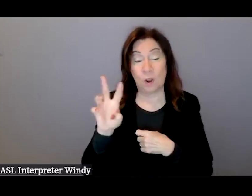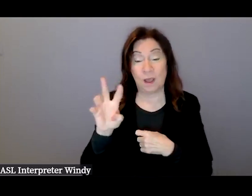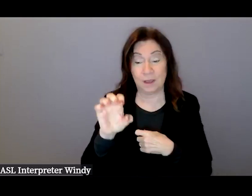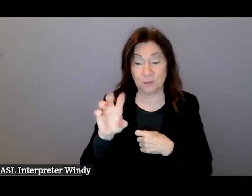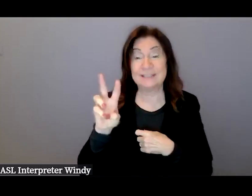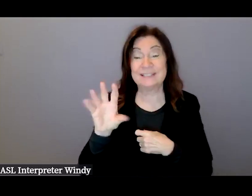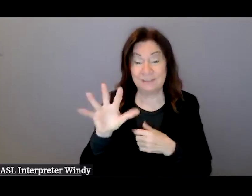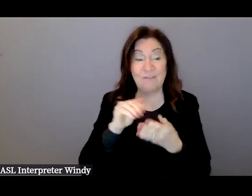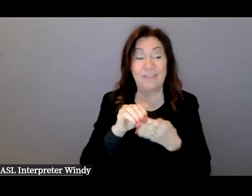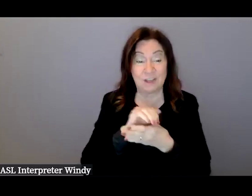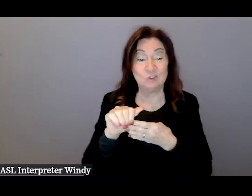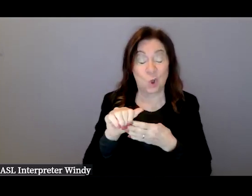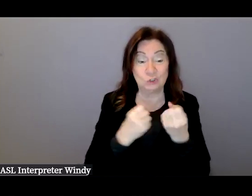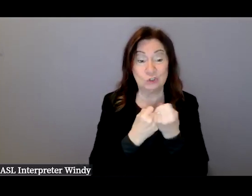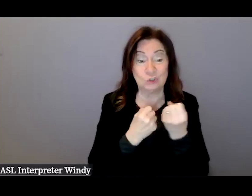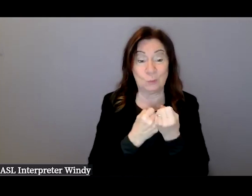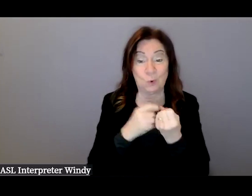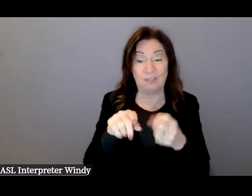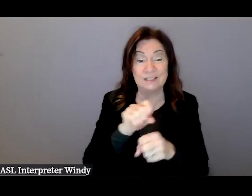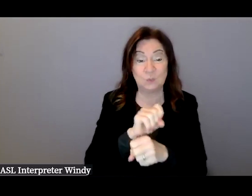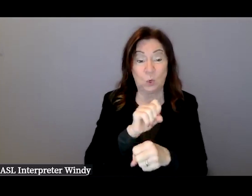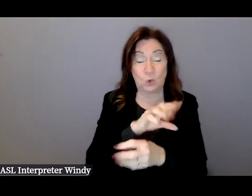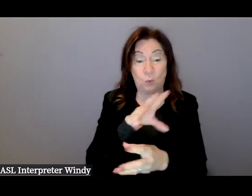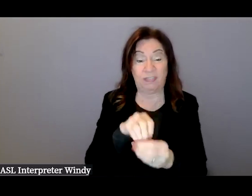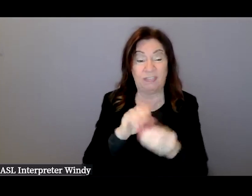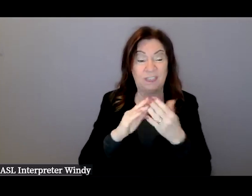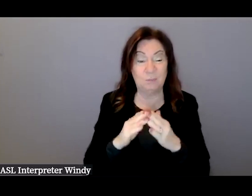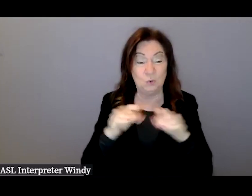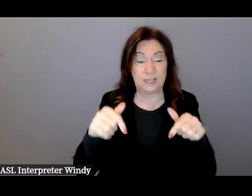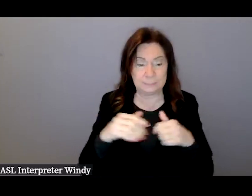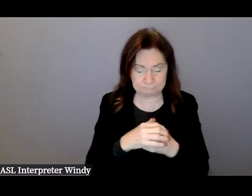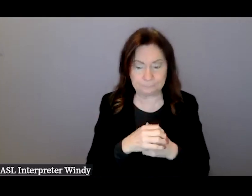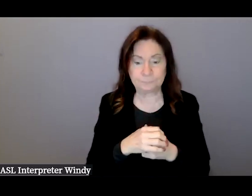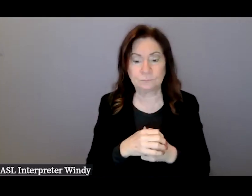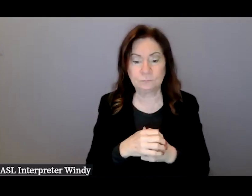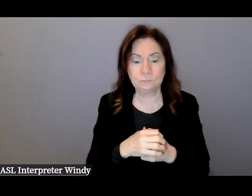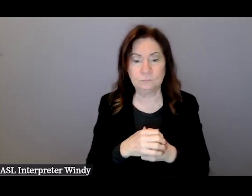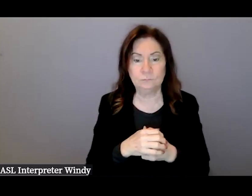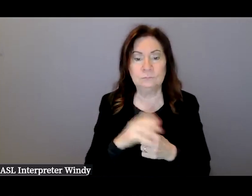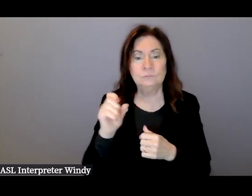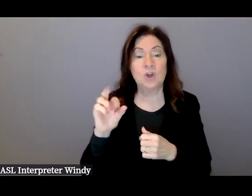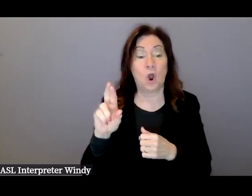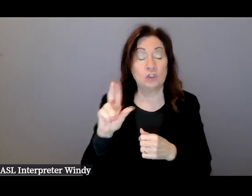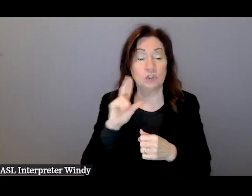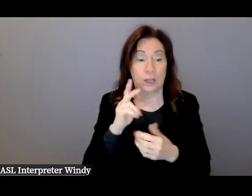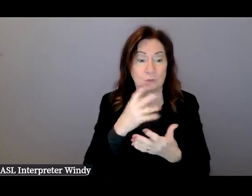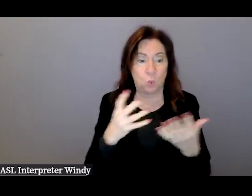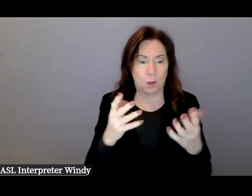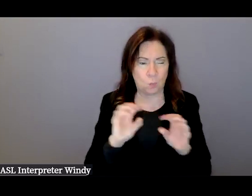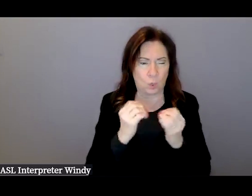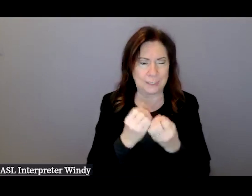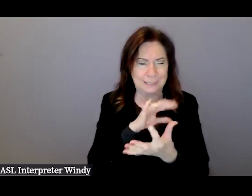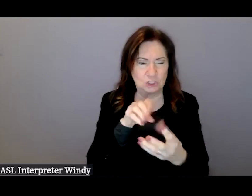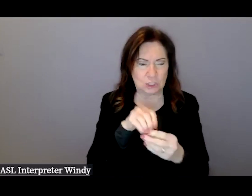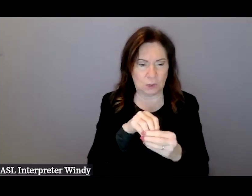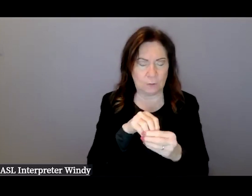$1,465,000 to support this work in our community. ARCHER is made up of the following organizations: